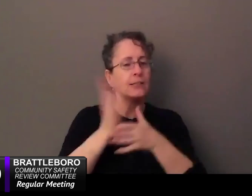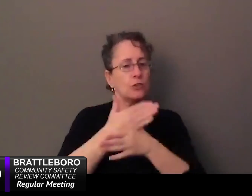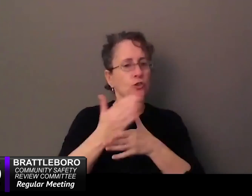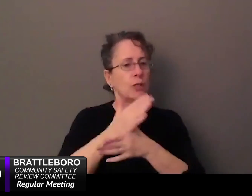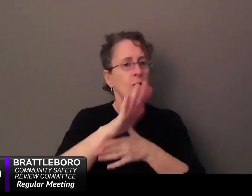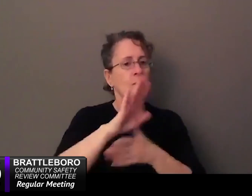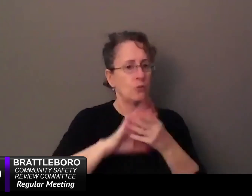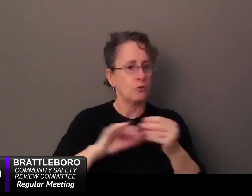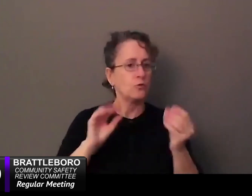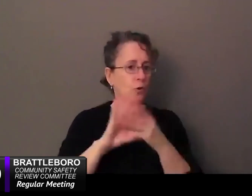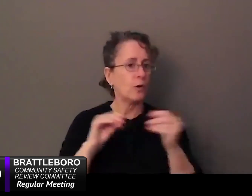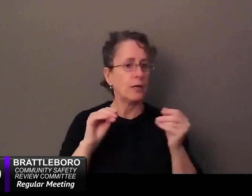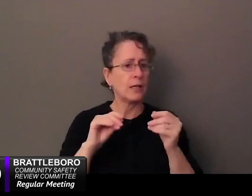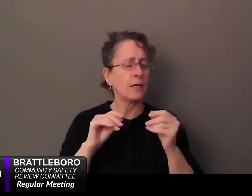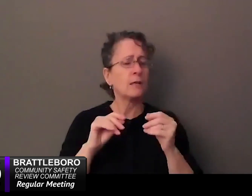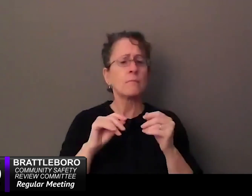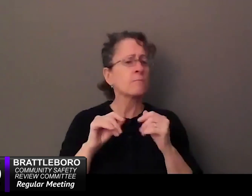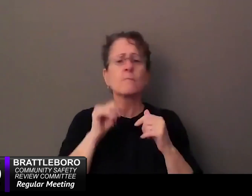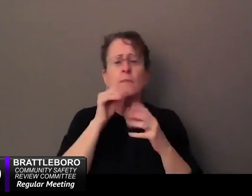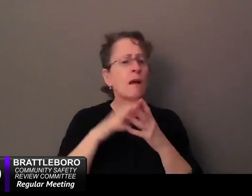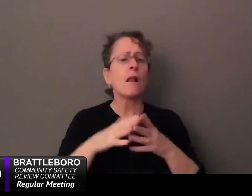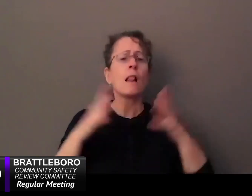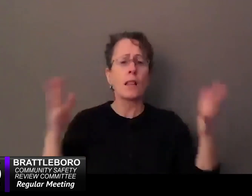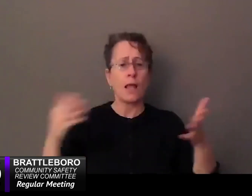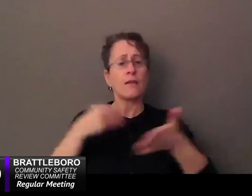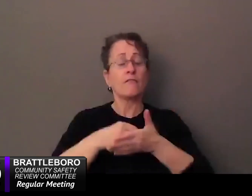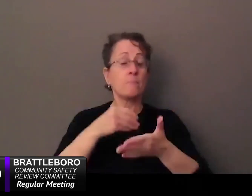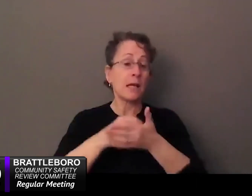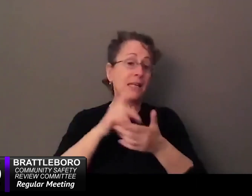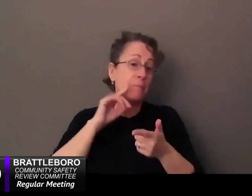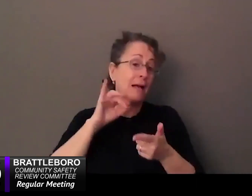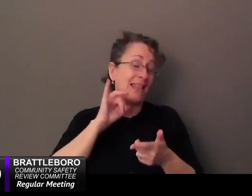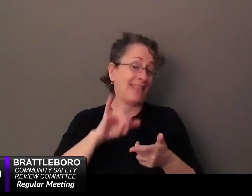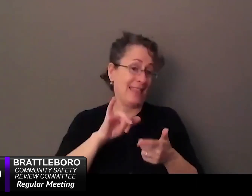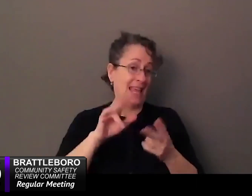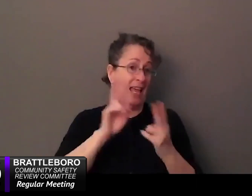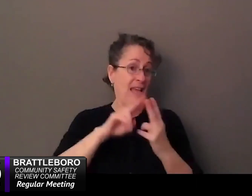And those are not huge line items, but they're there to increase that very